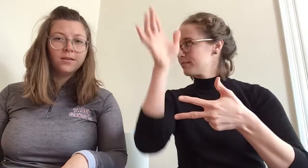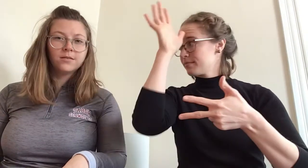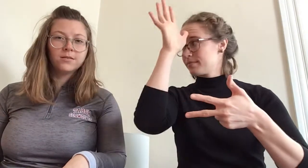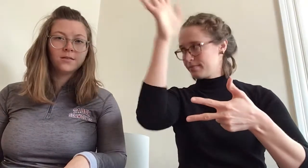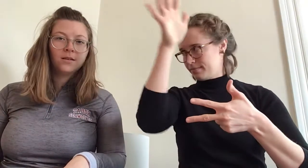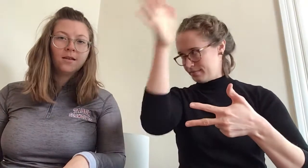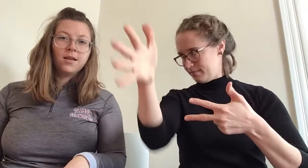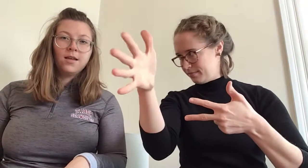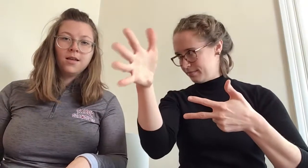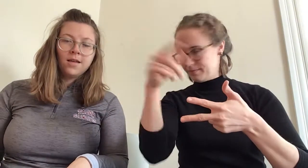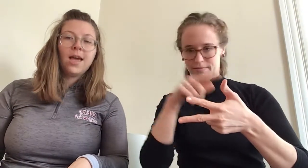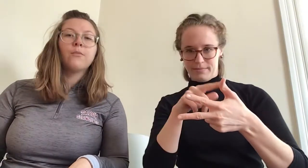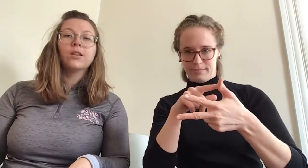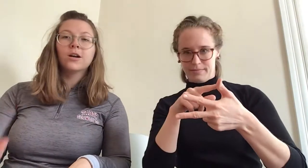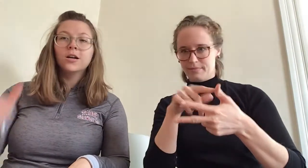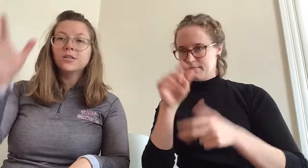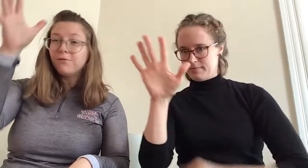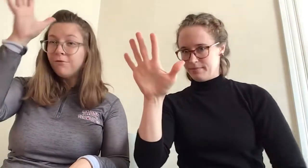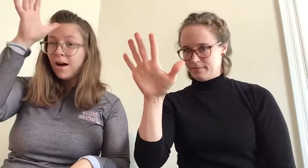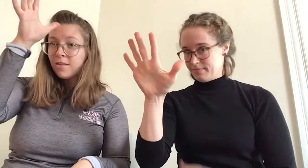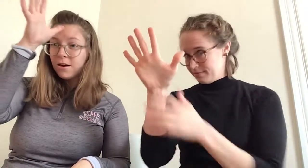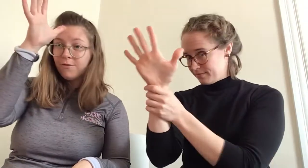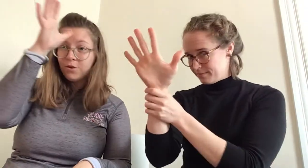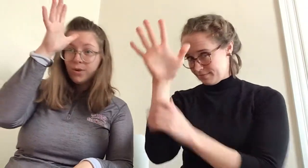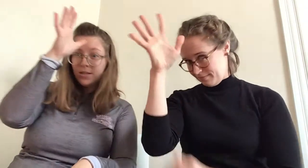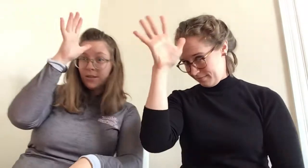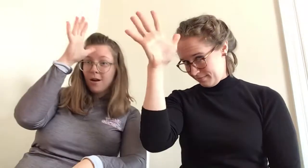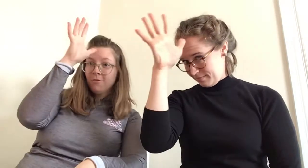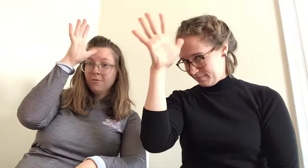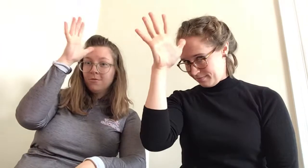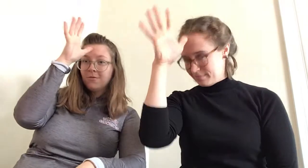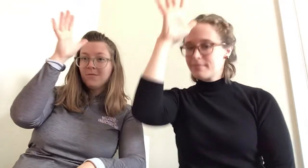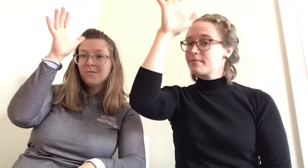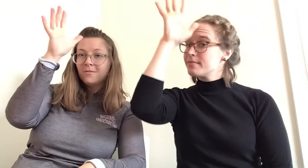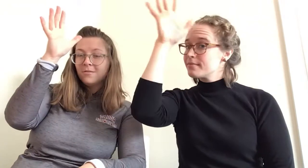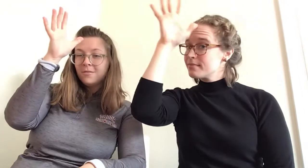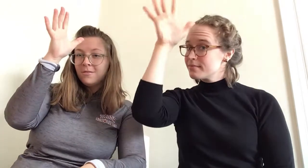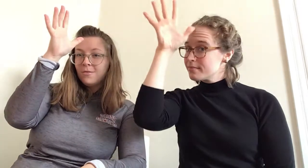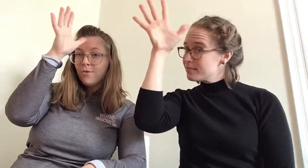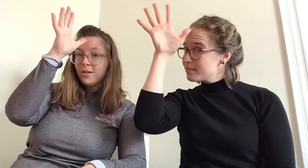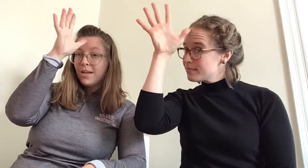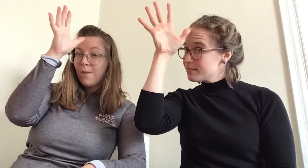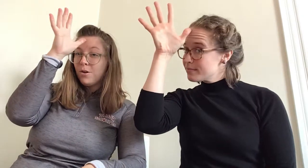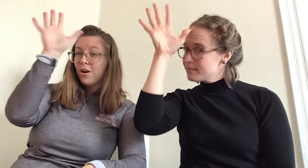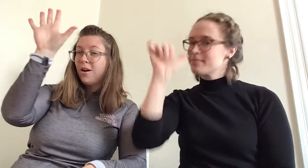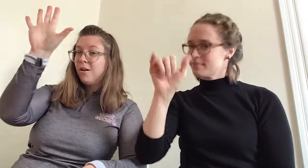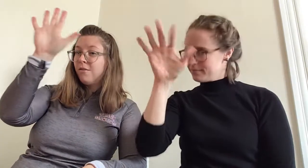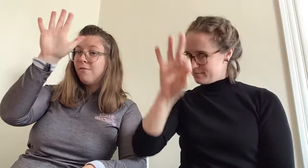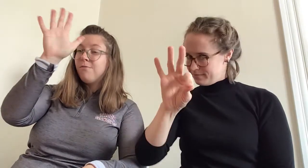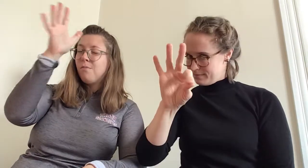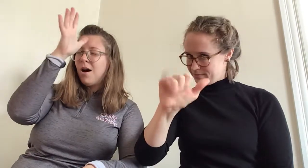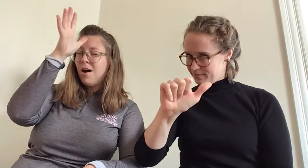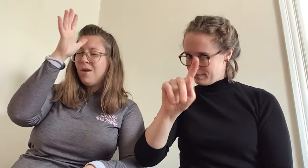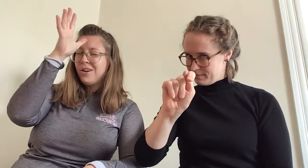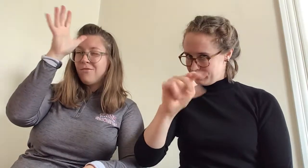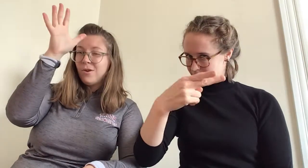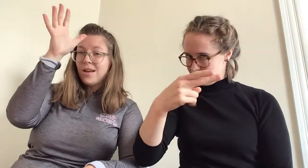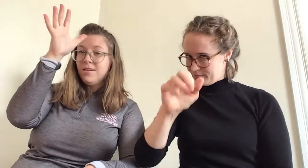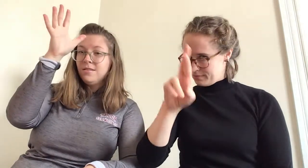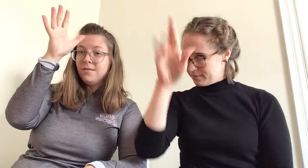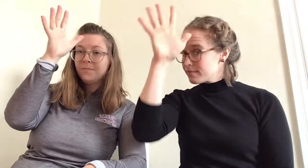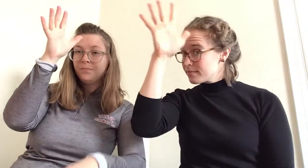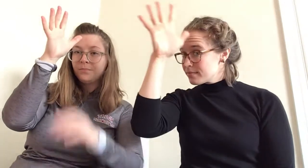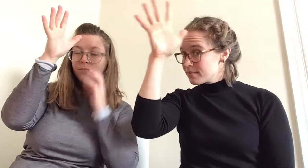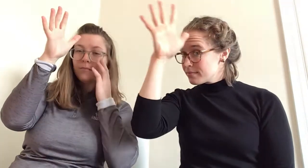Grandpa. And we learned Father a few weeks ago, where you tap your palm on your